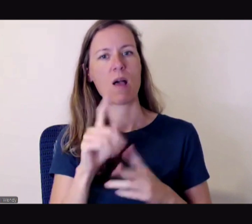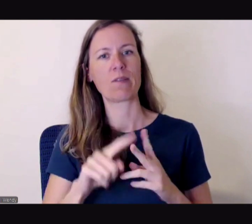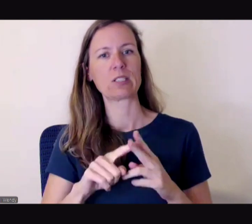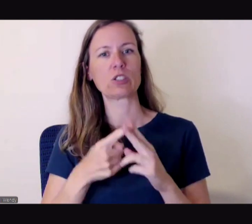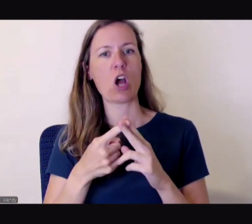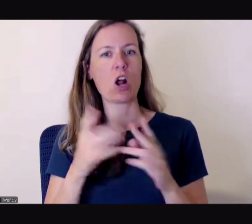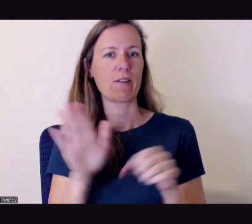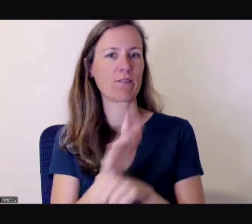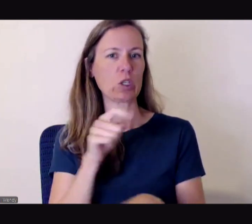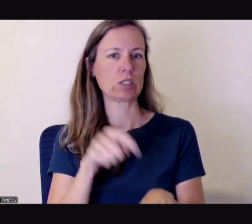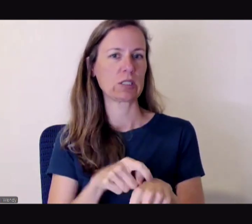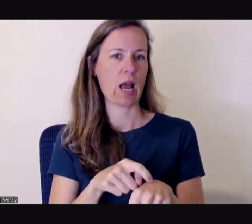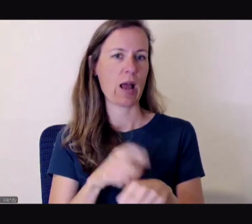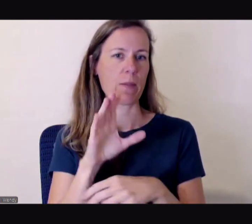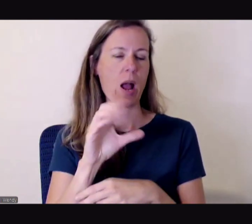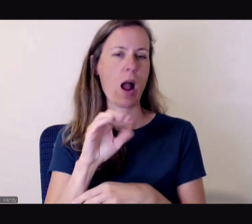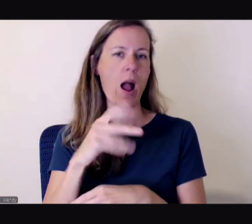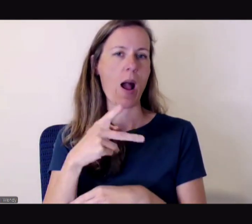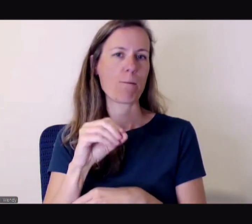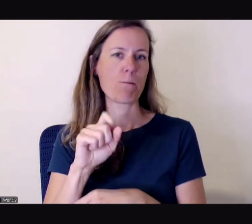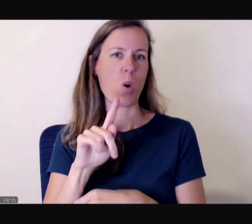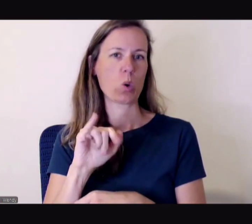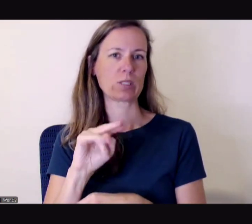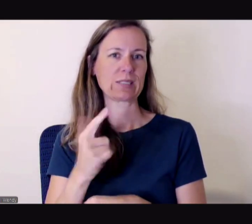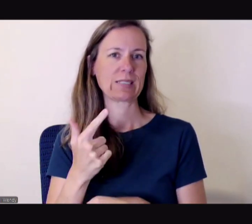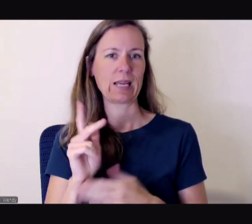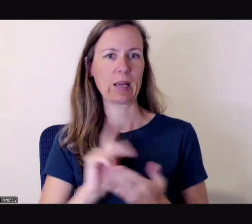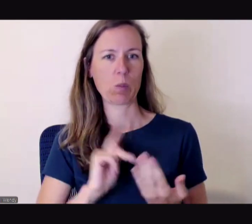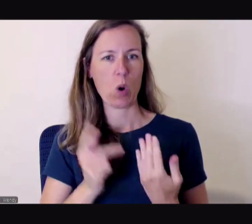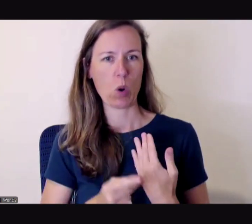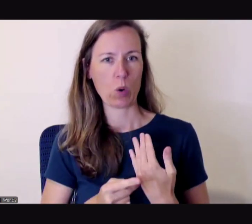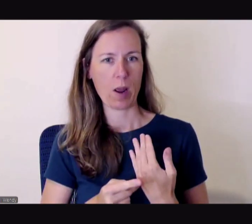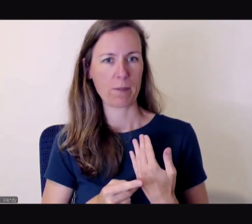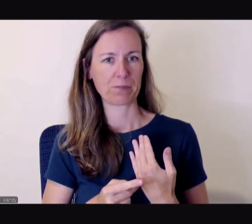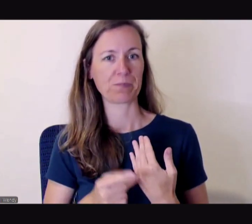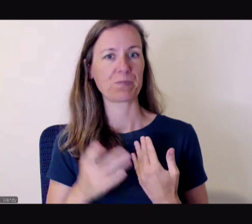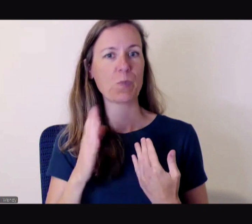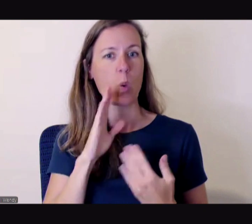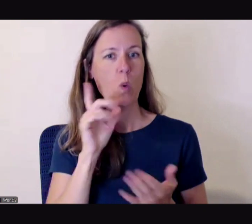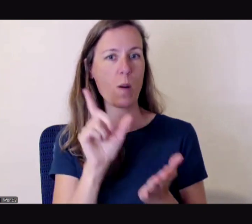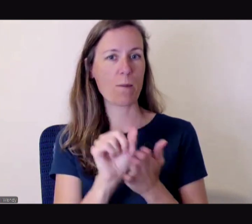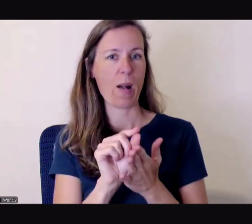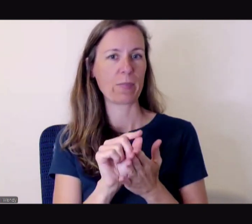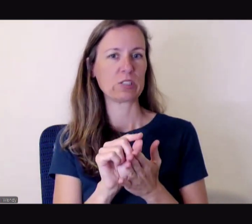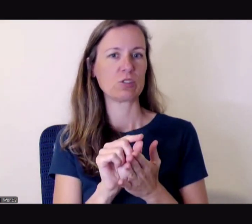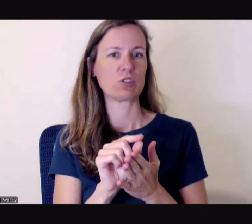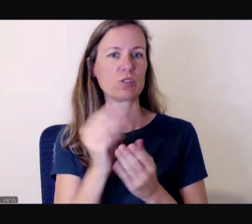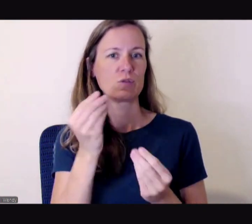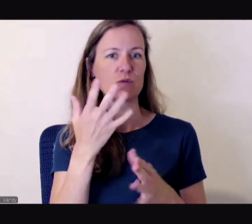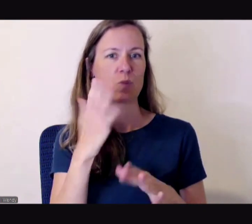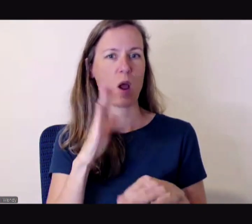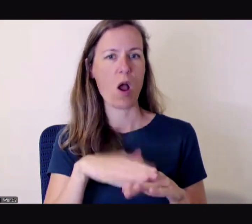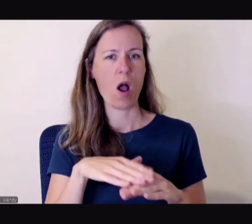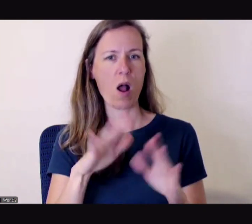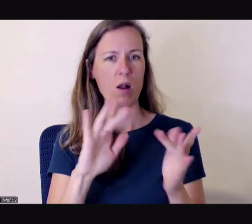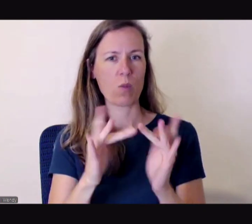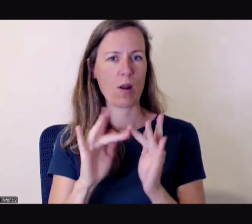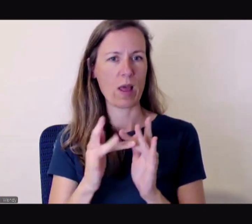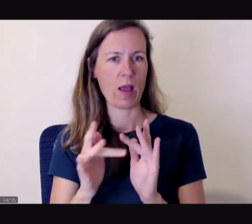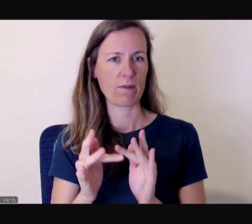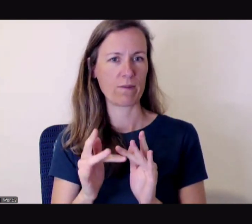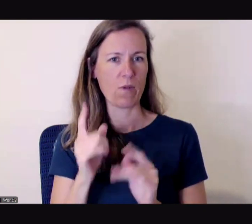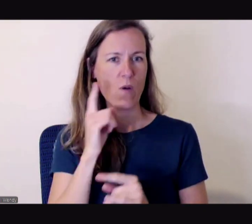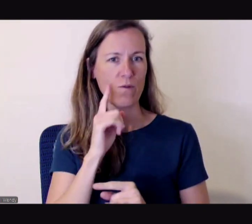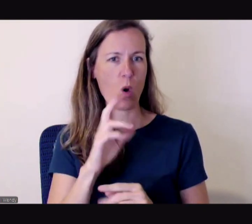form for residents to sign up for the program on Monday, May 12th. There are 60 slots available, so